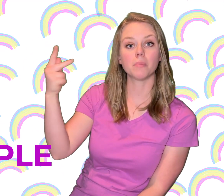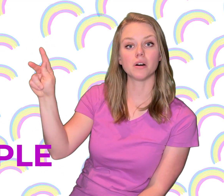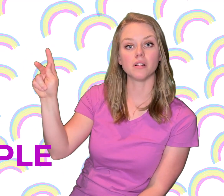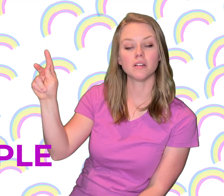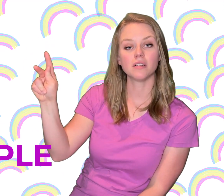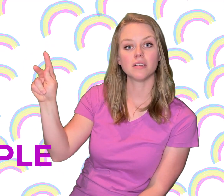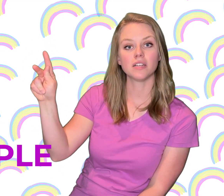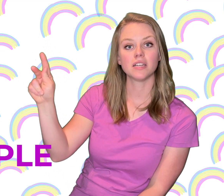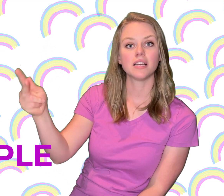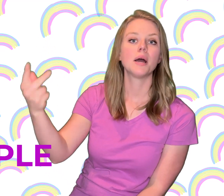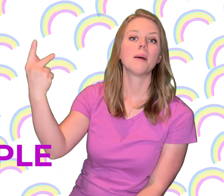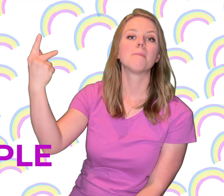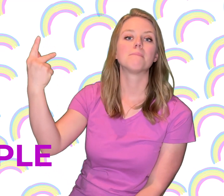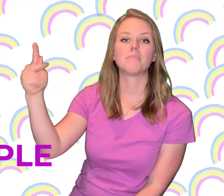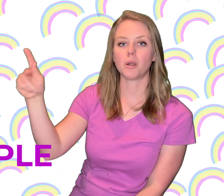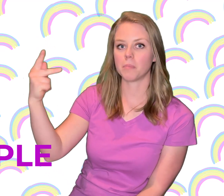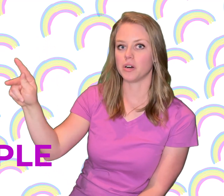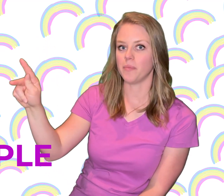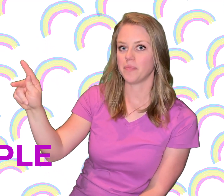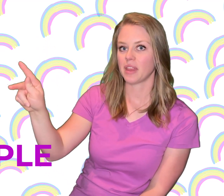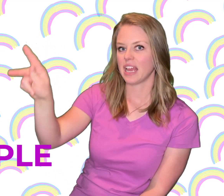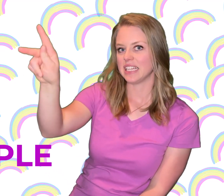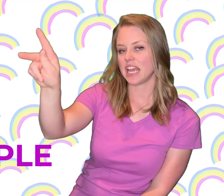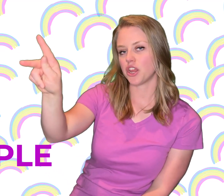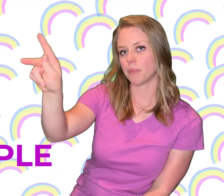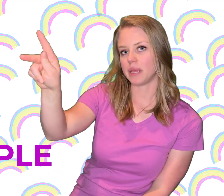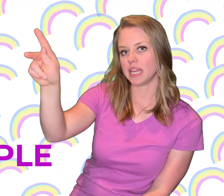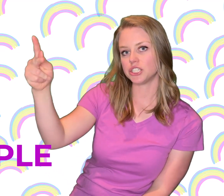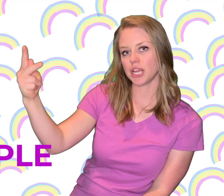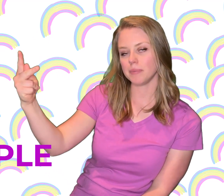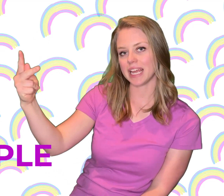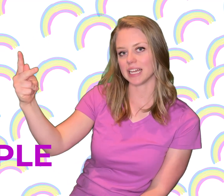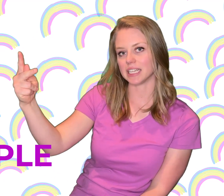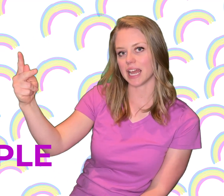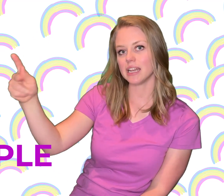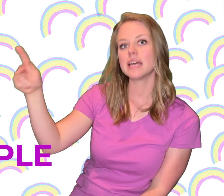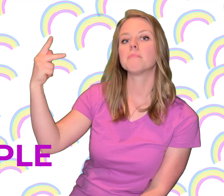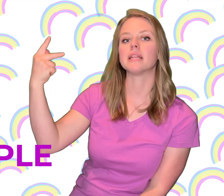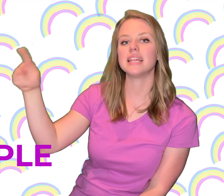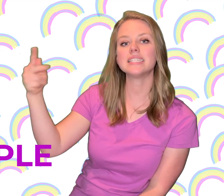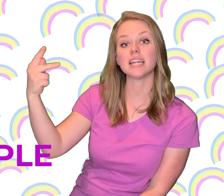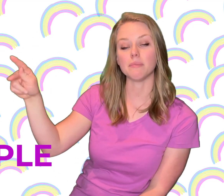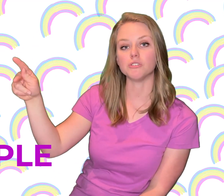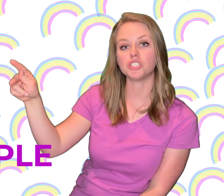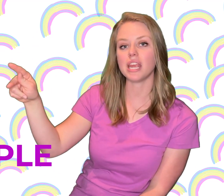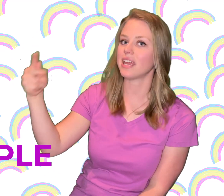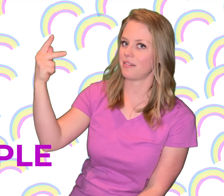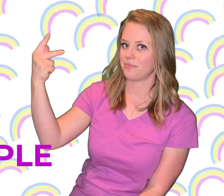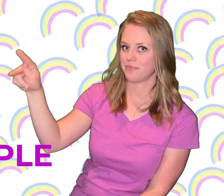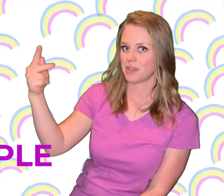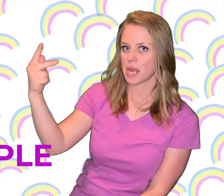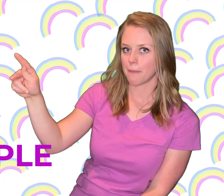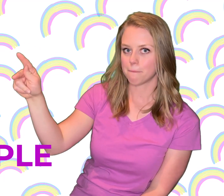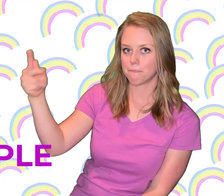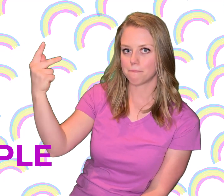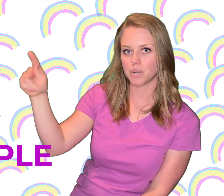purple. Purple. Take your pea-shaped hand again, but this time you shake it.